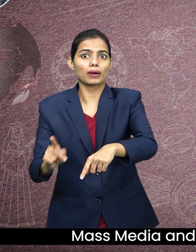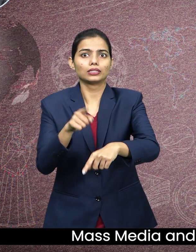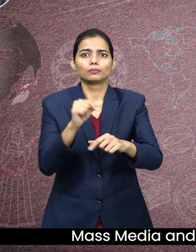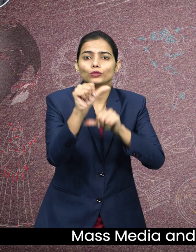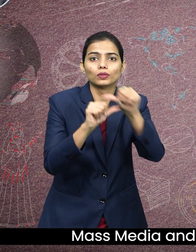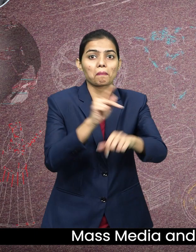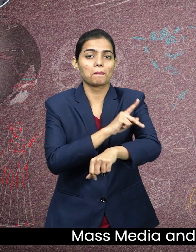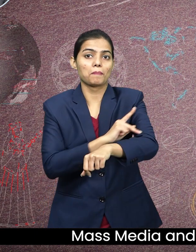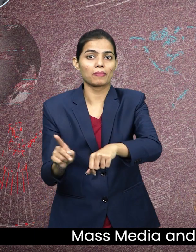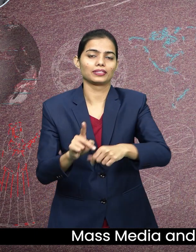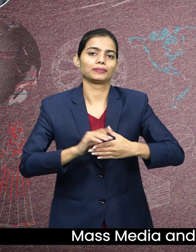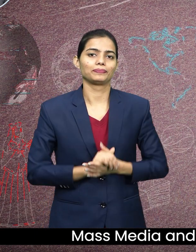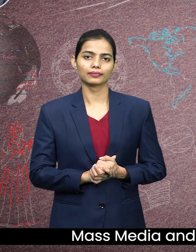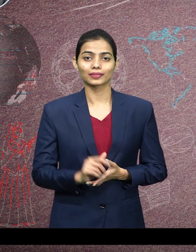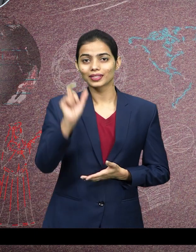professional opportunities.